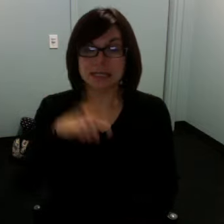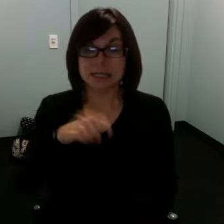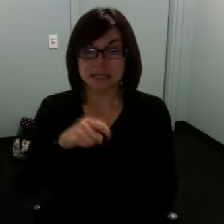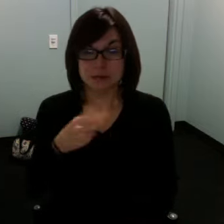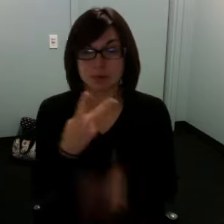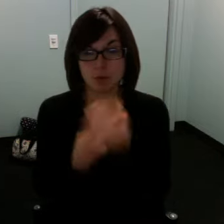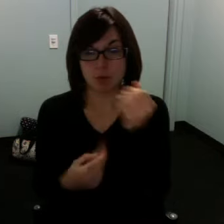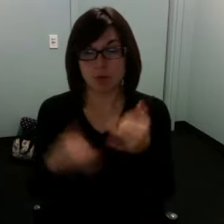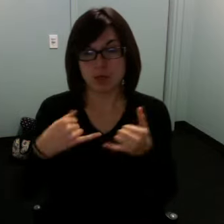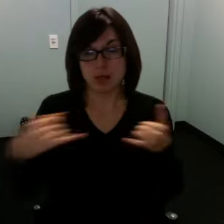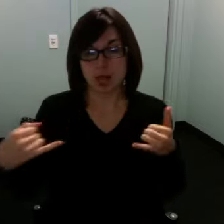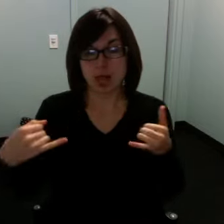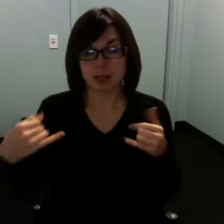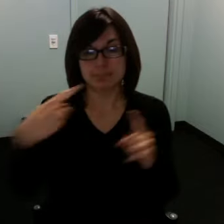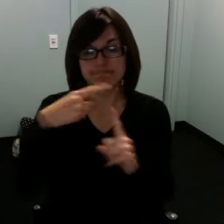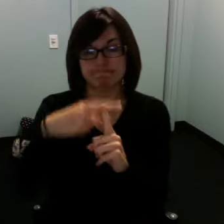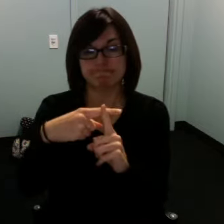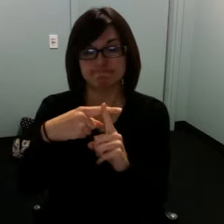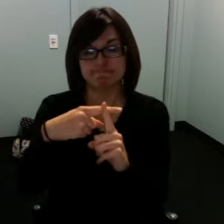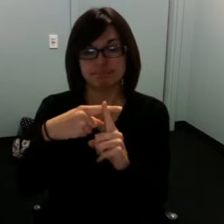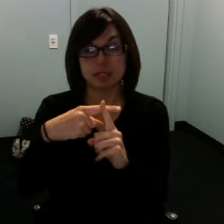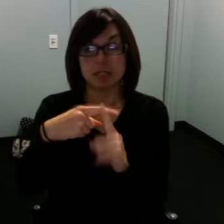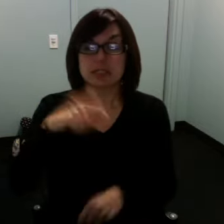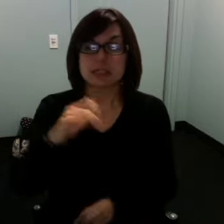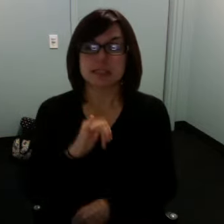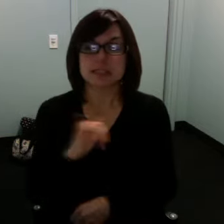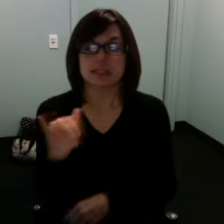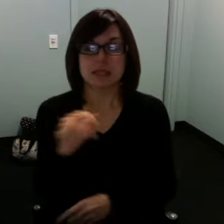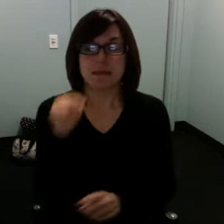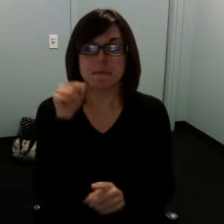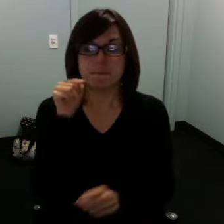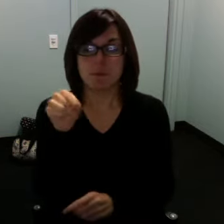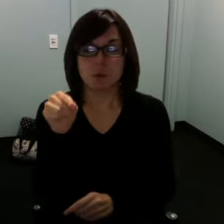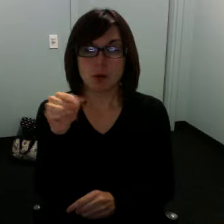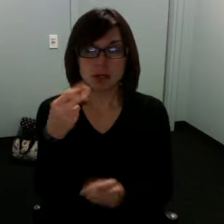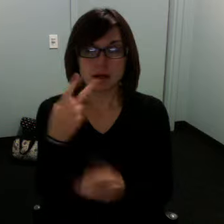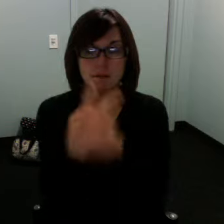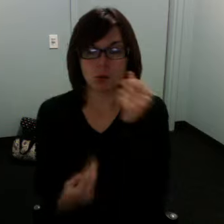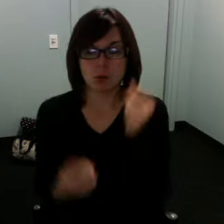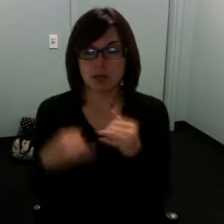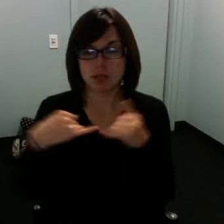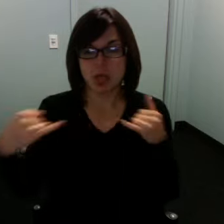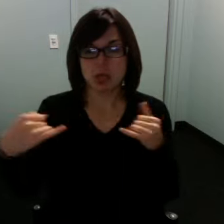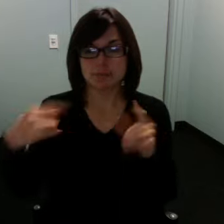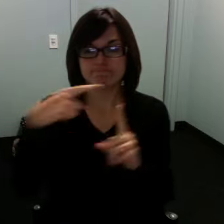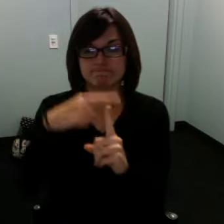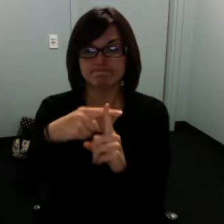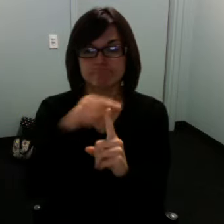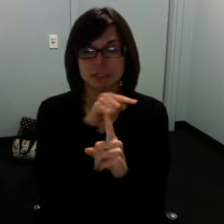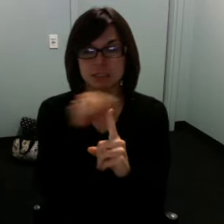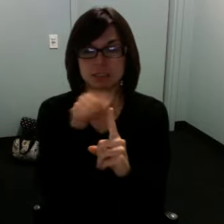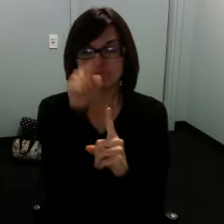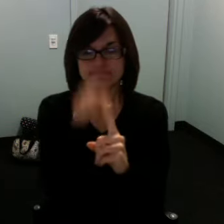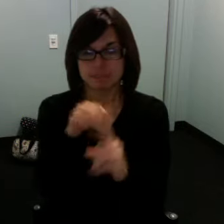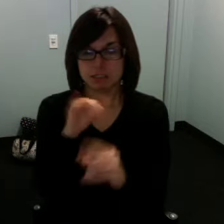needs to be the same point on both lines. How can that happen? It happens if the point is an intersection